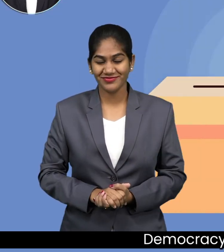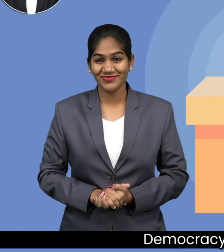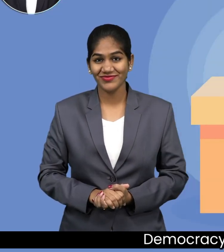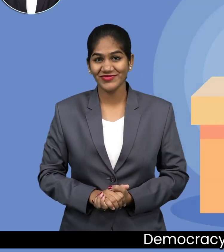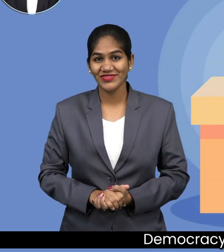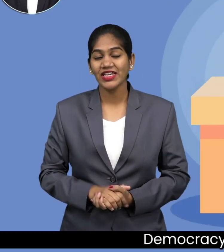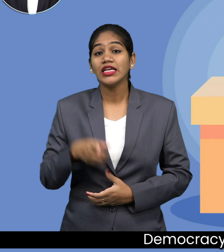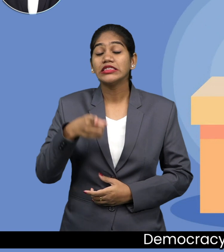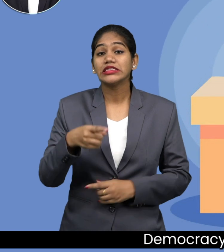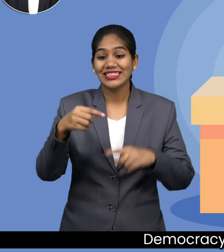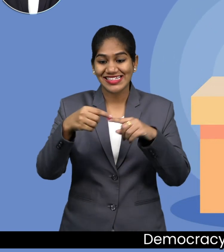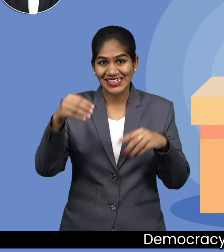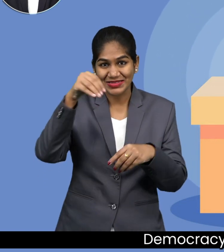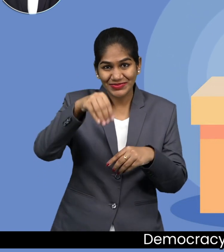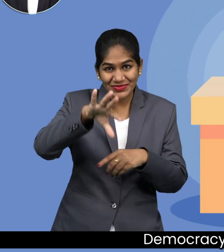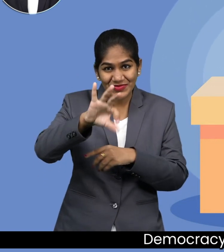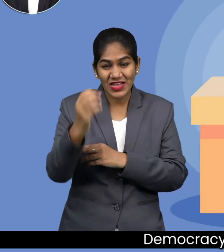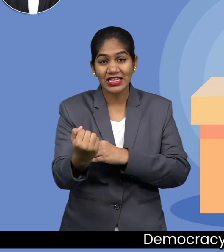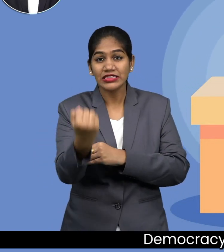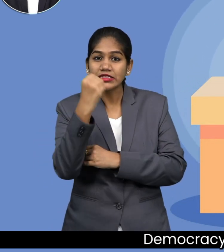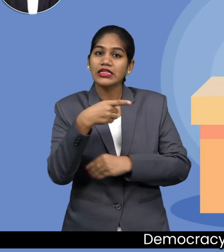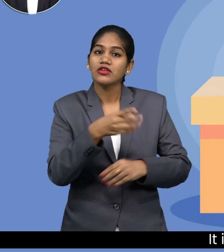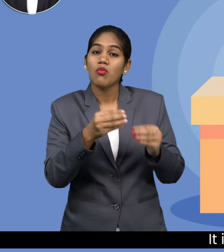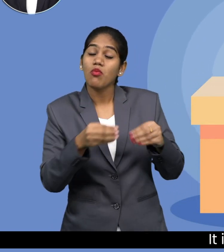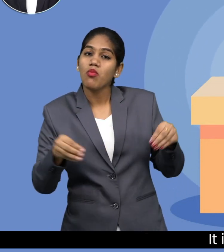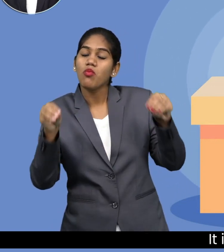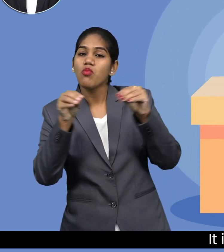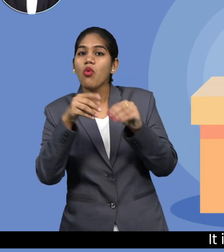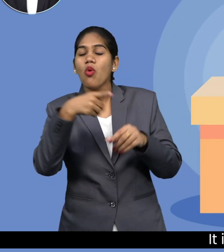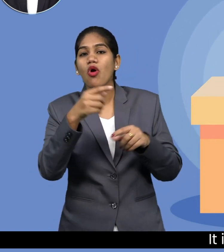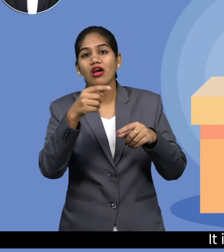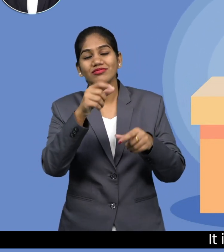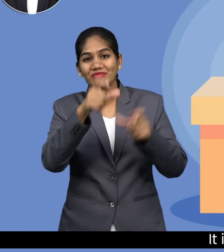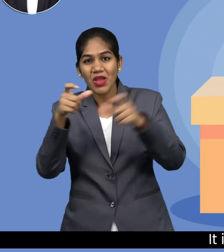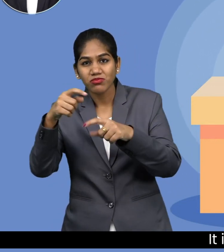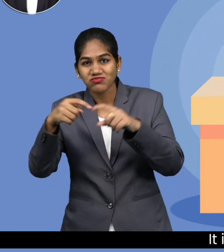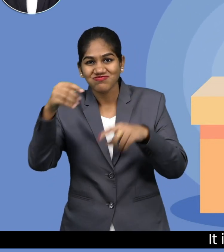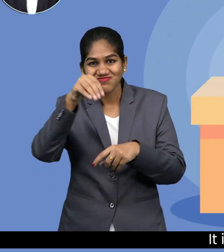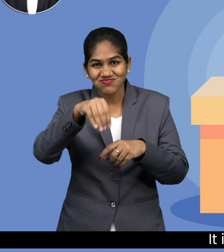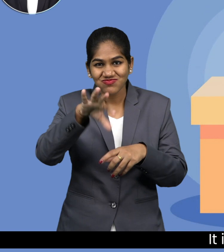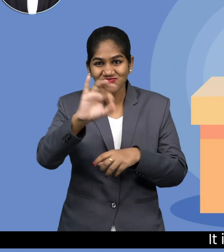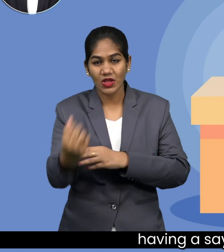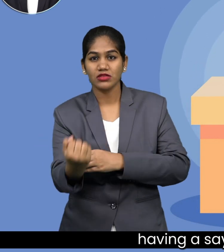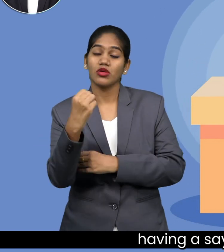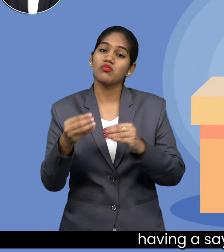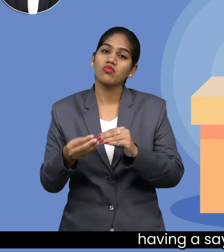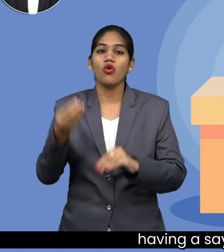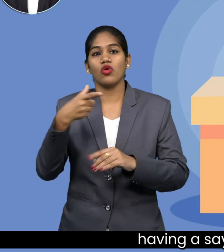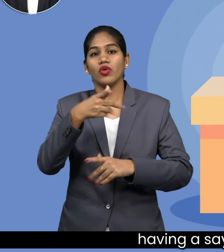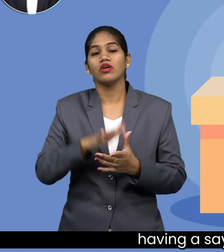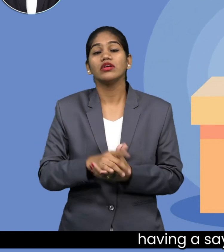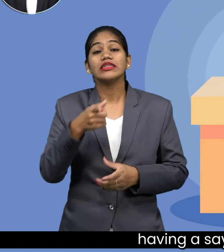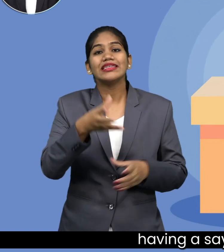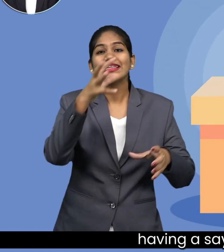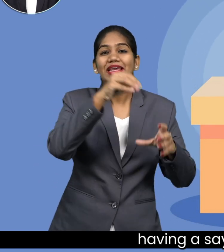DEMOCRACY IS MORE THAN JUST VOTING. It involves citizens having a